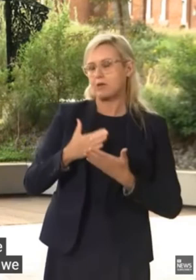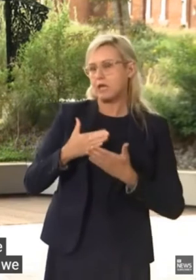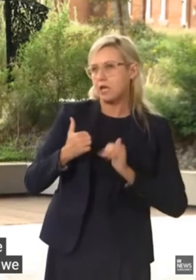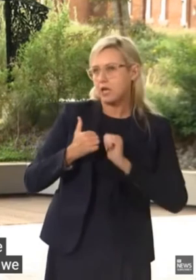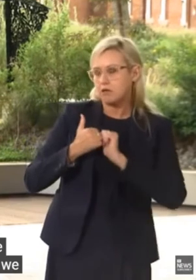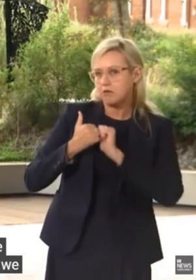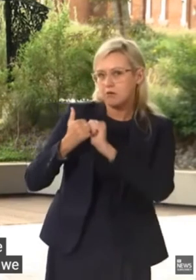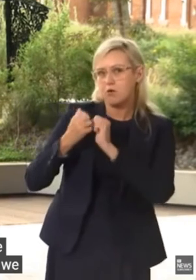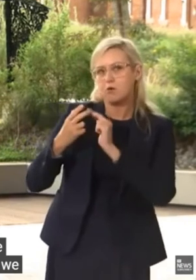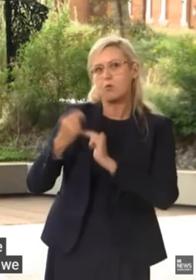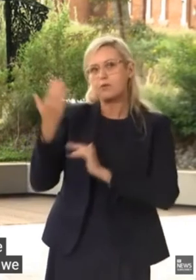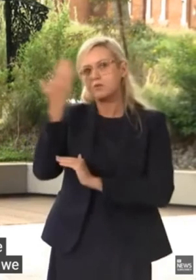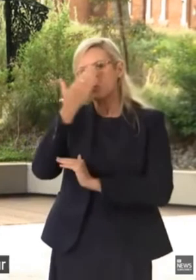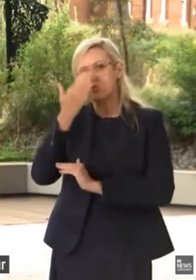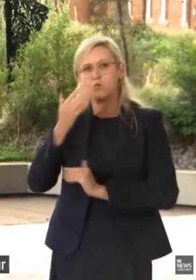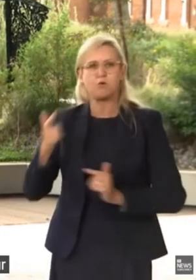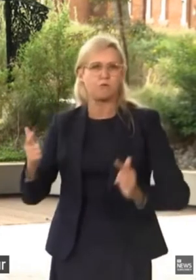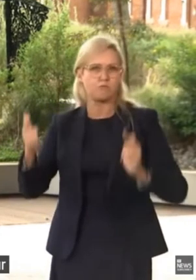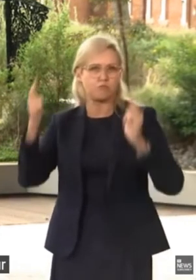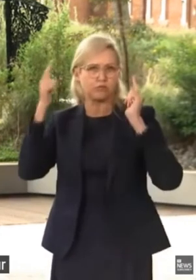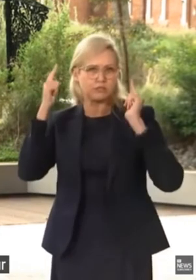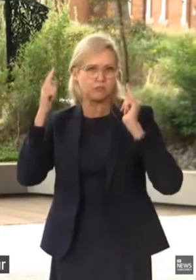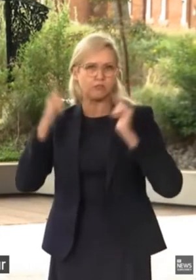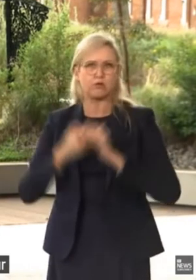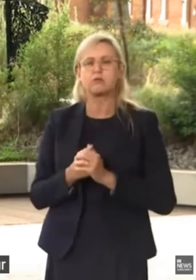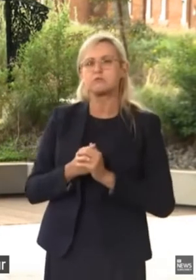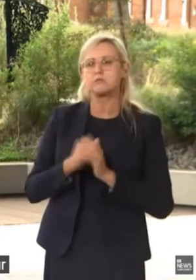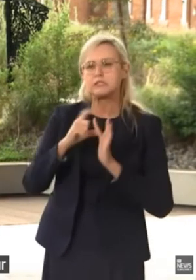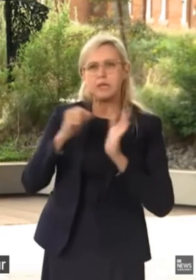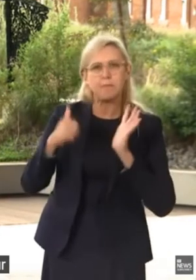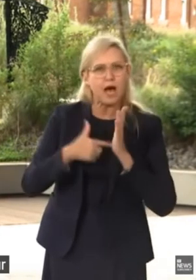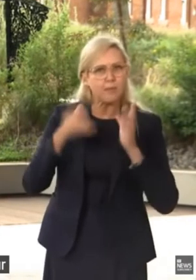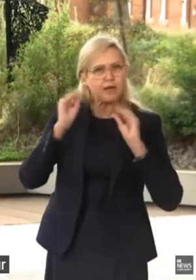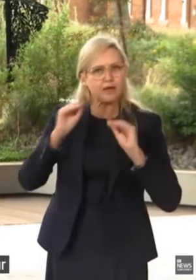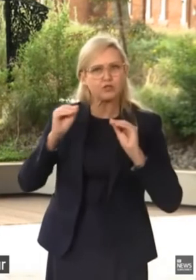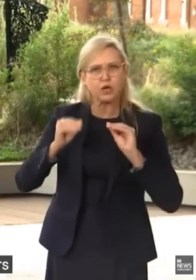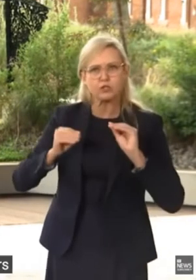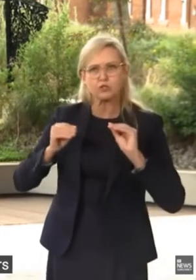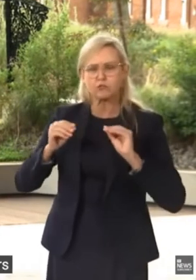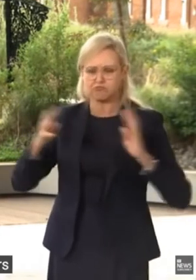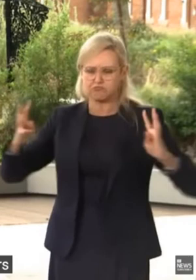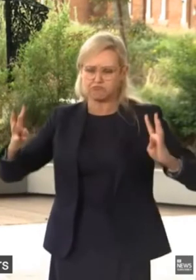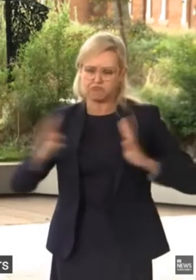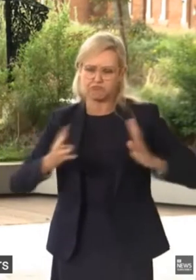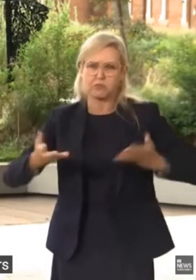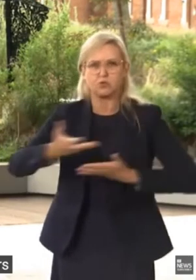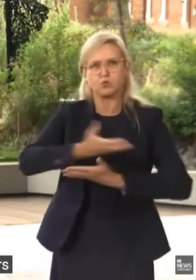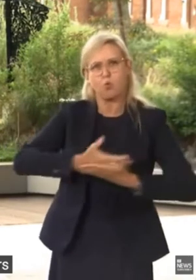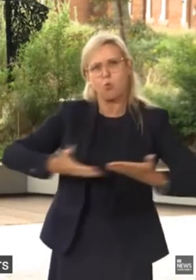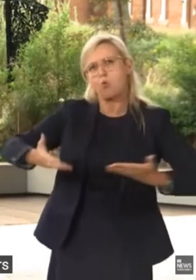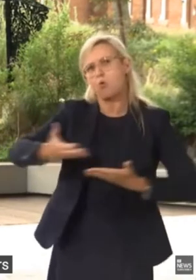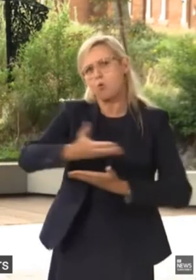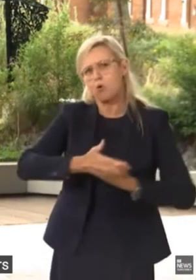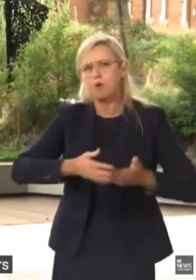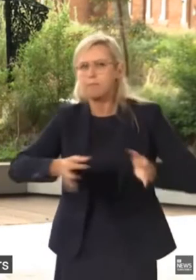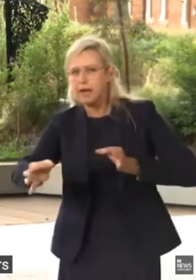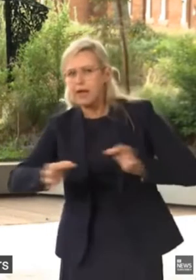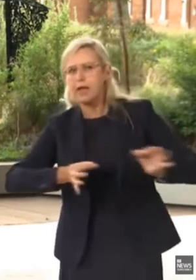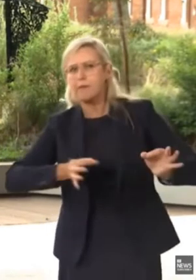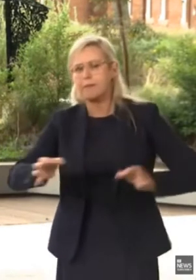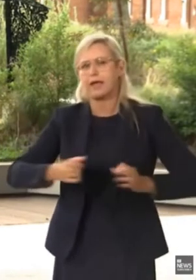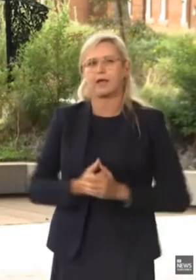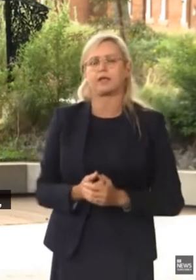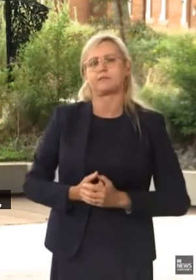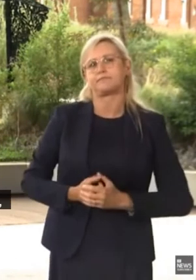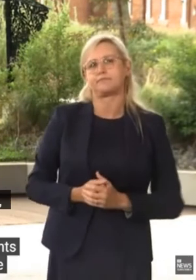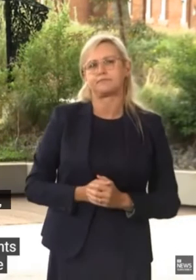closely, our principals, our school leaders, the Department of Education, with parents right across the state. We're taking a